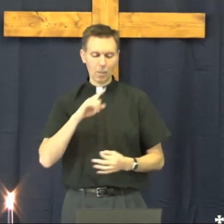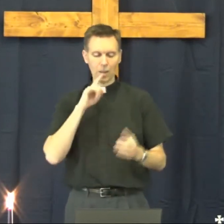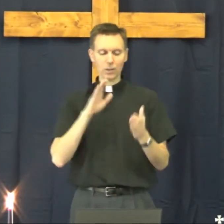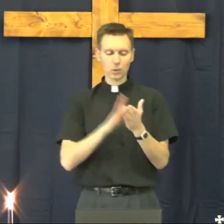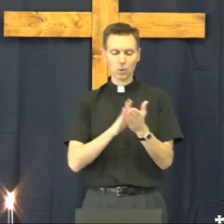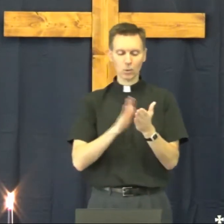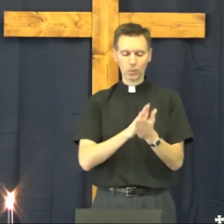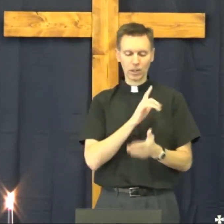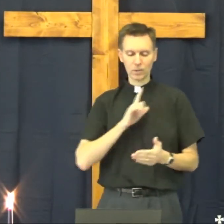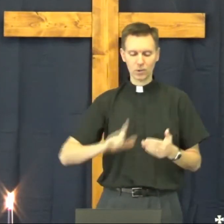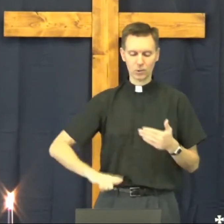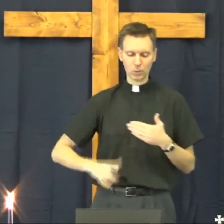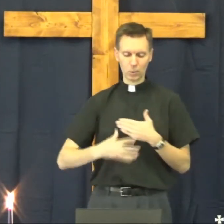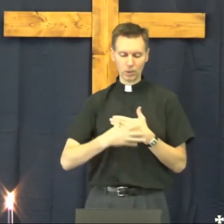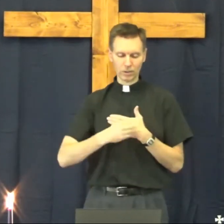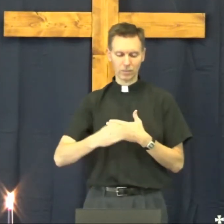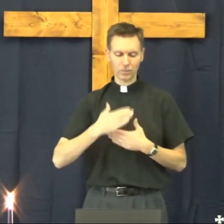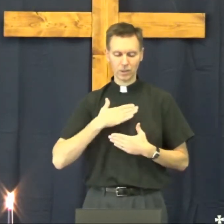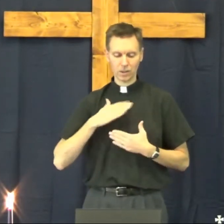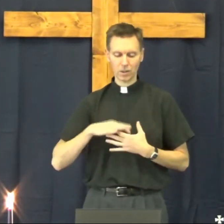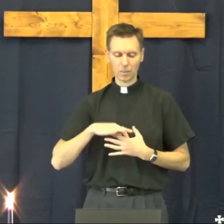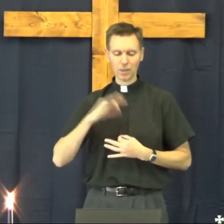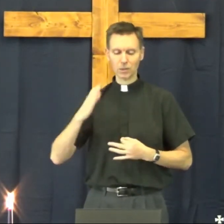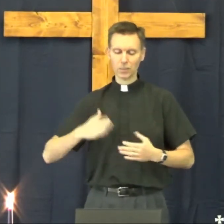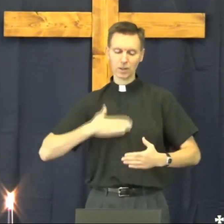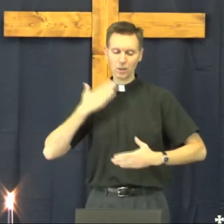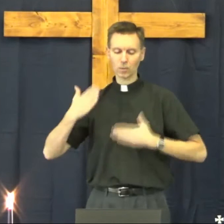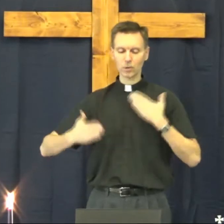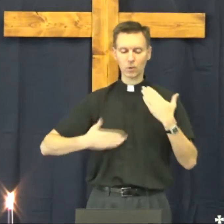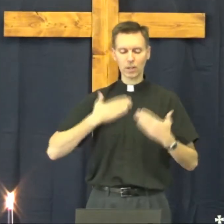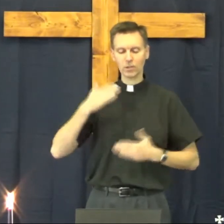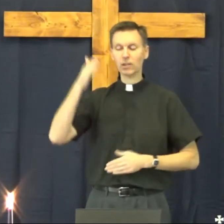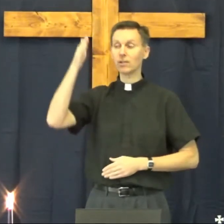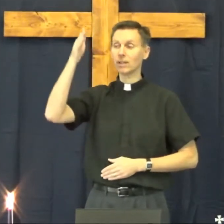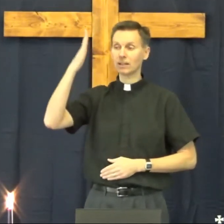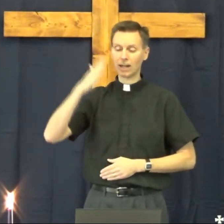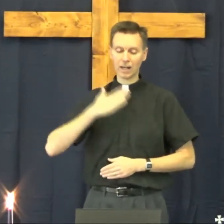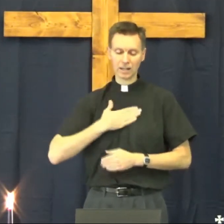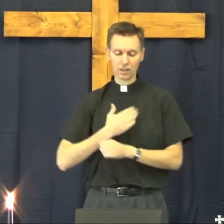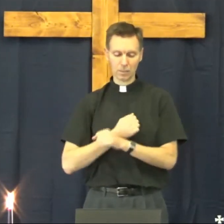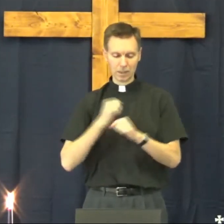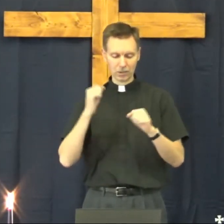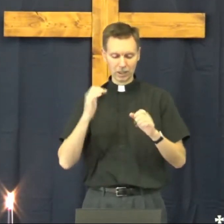My soul praises the Lord. My spirit rejoices in God, my Savior.